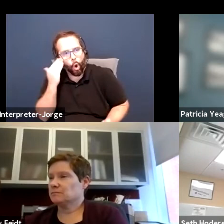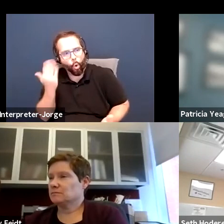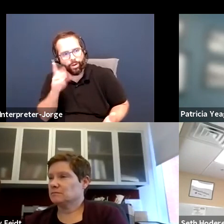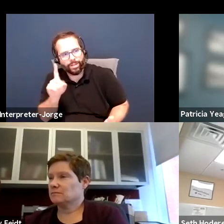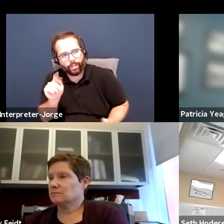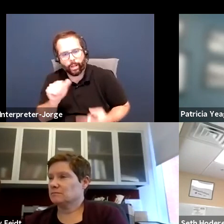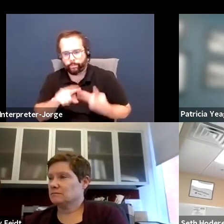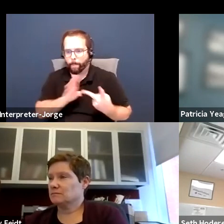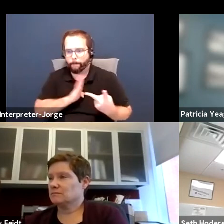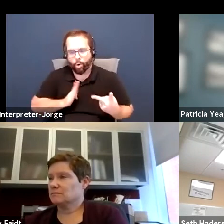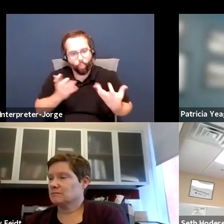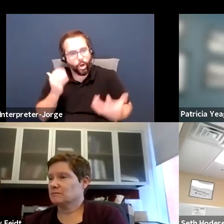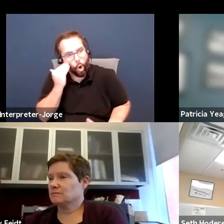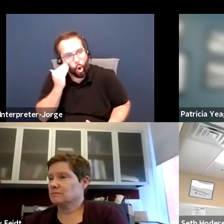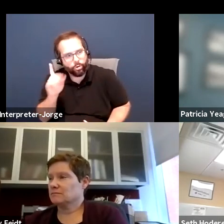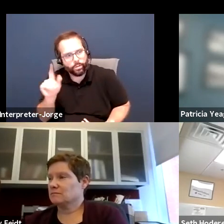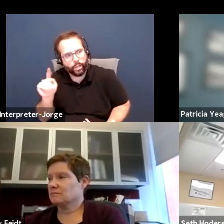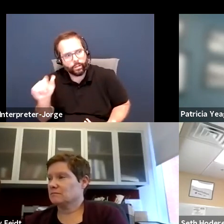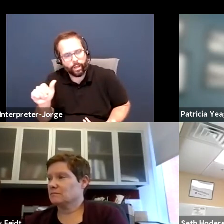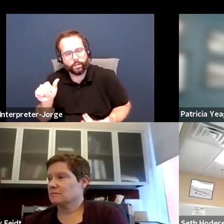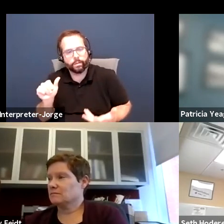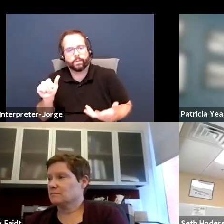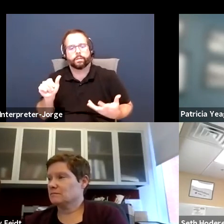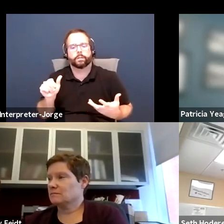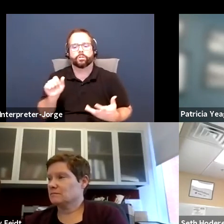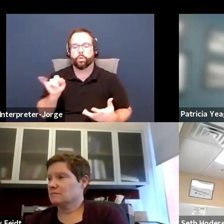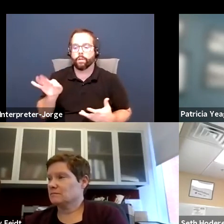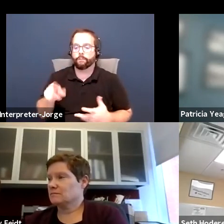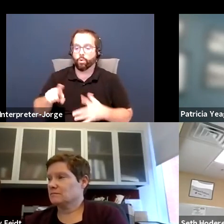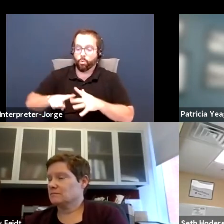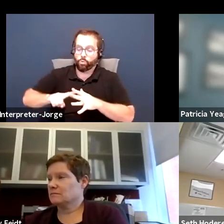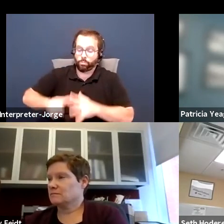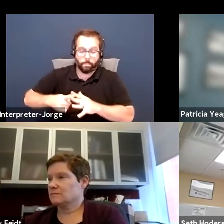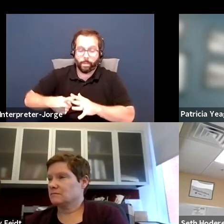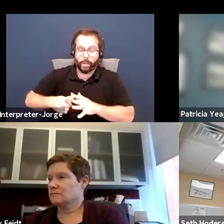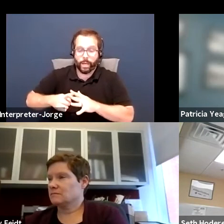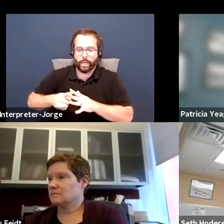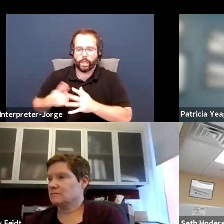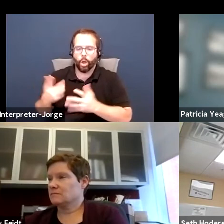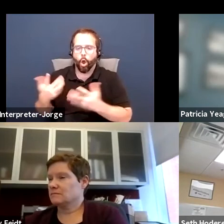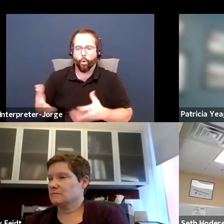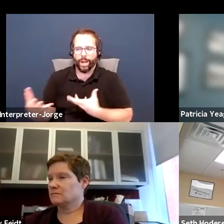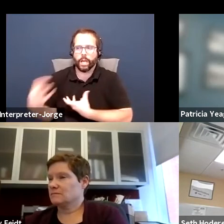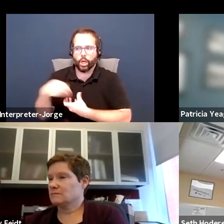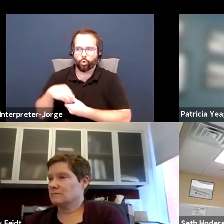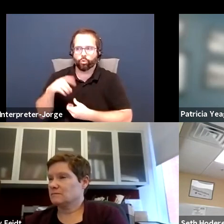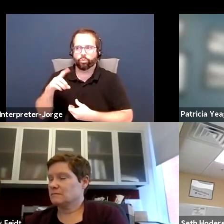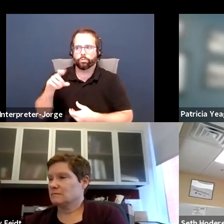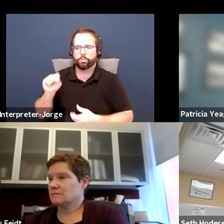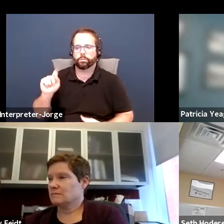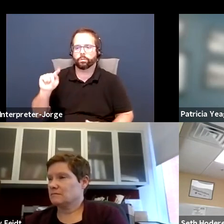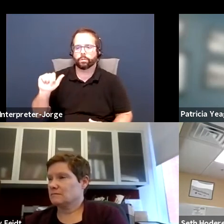the information that they were interested in. So if you're engaging stakeholders and coming up with good relevant questions, that should happen a little more